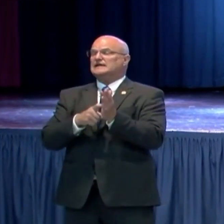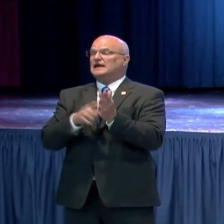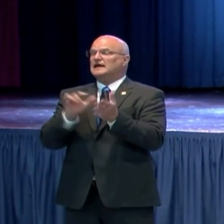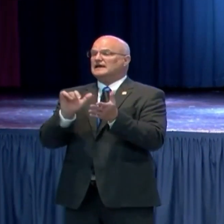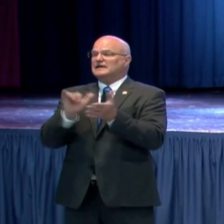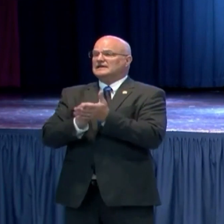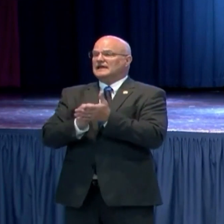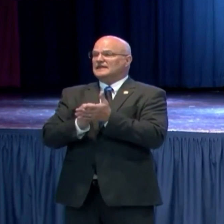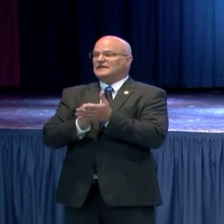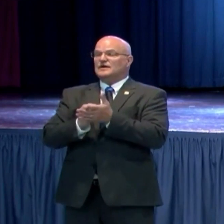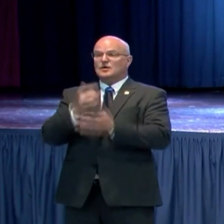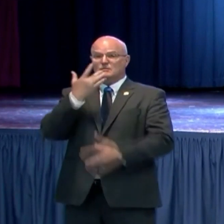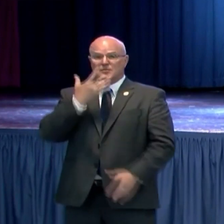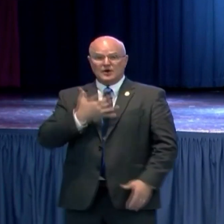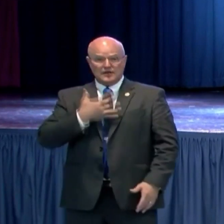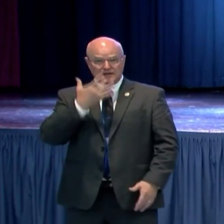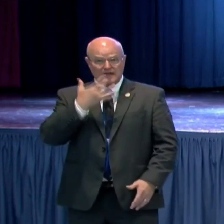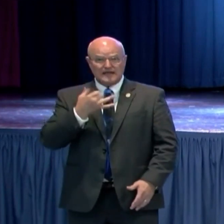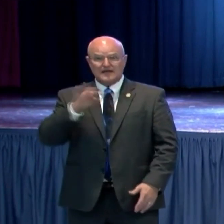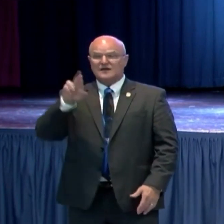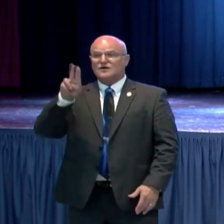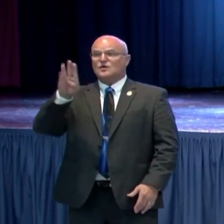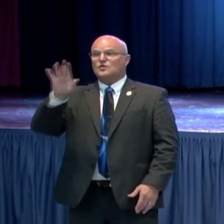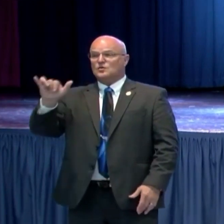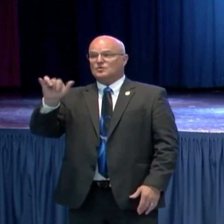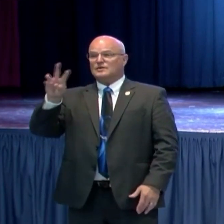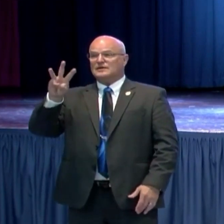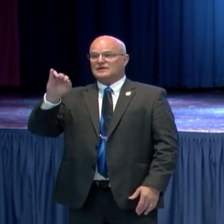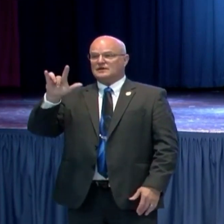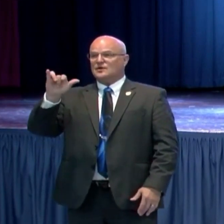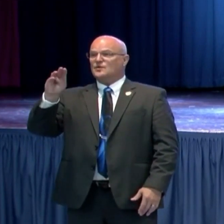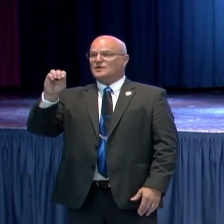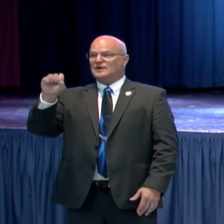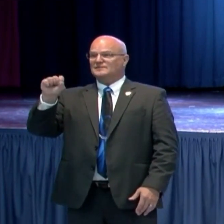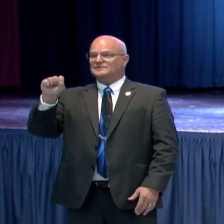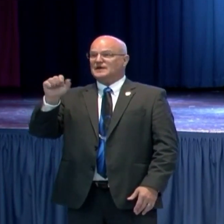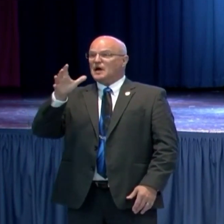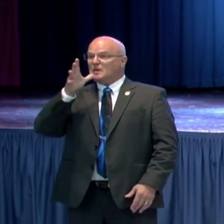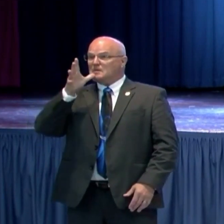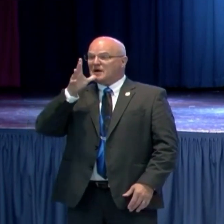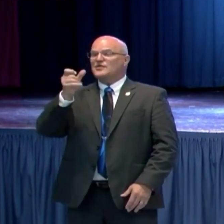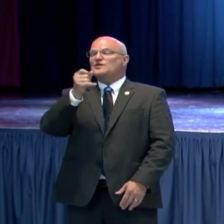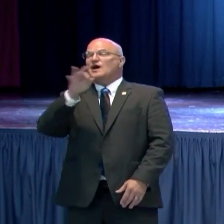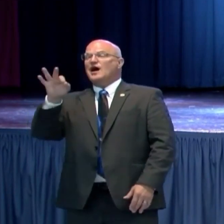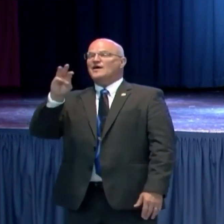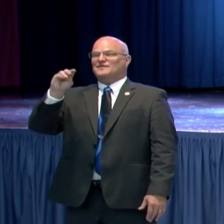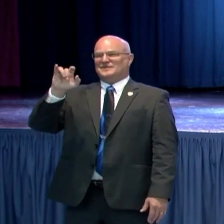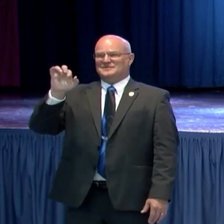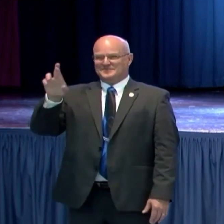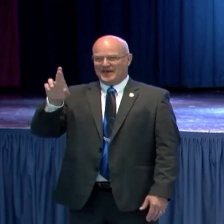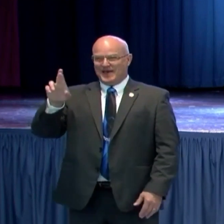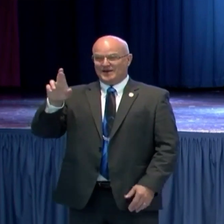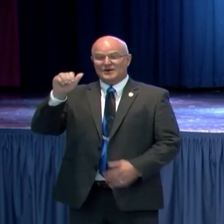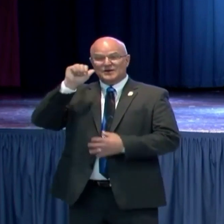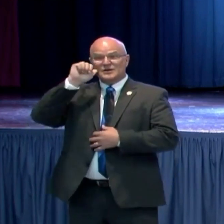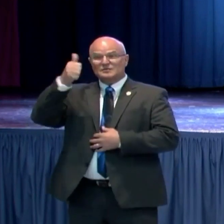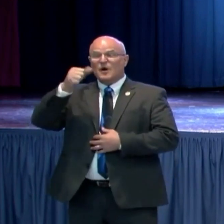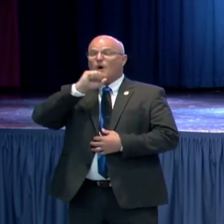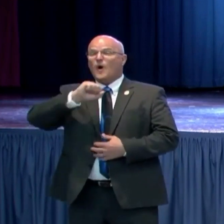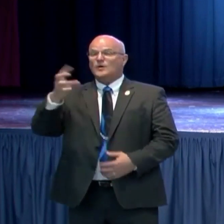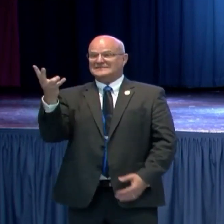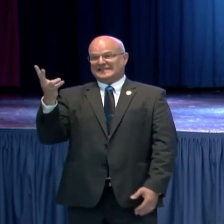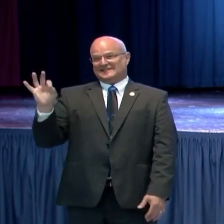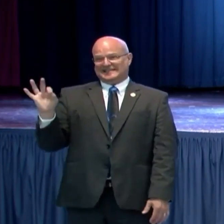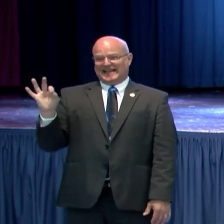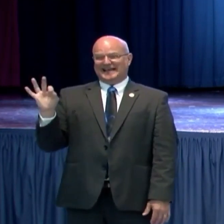recognize the birthday of Ruby Williams, the mother of the mayor, who is tomorrow